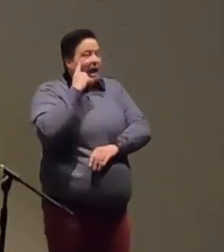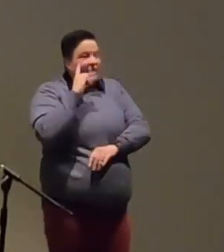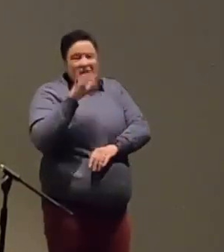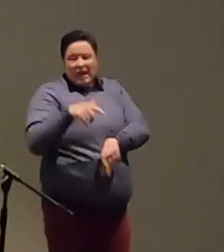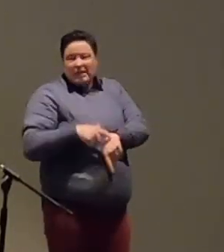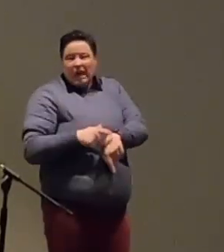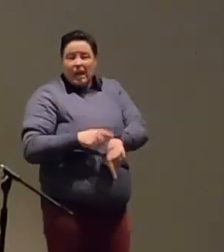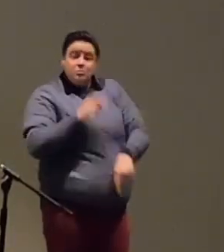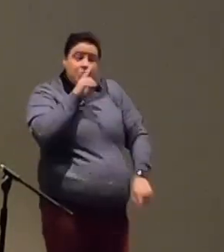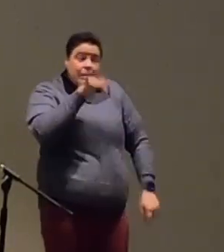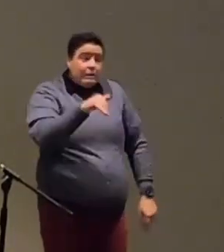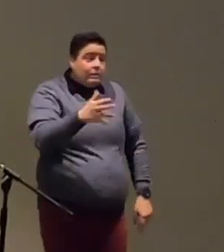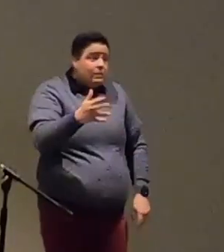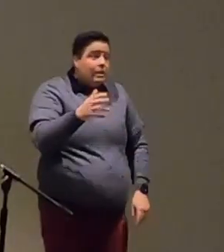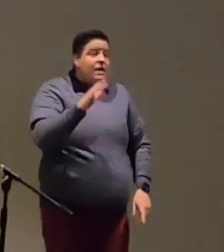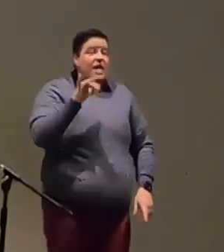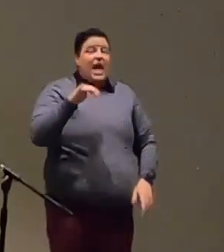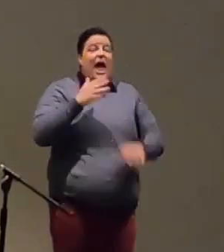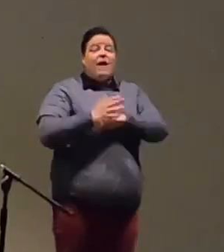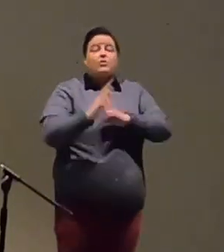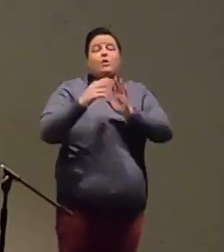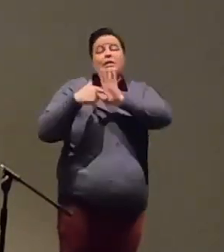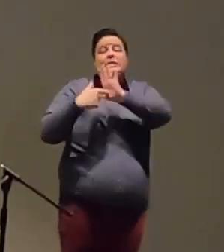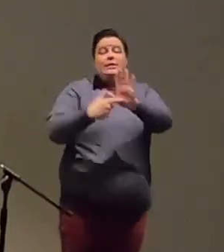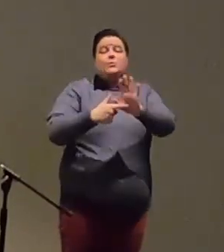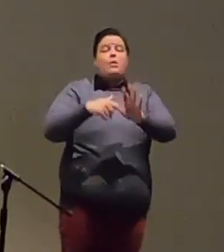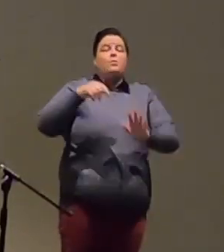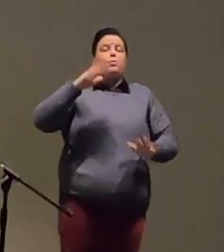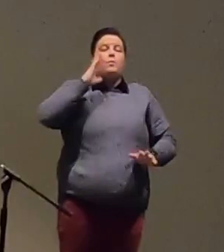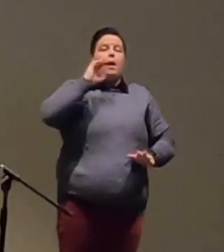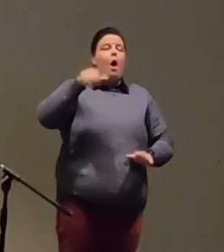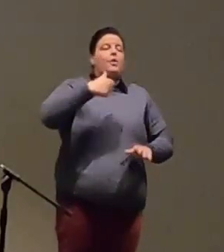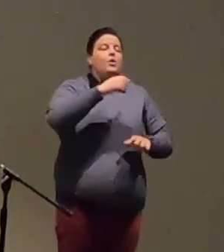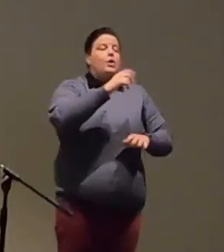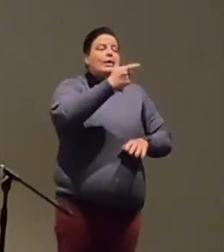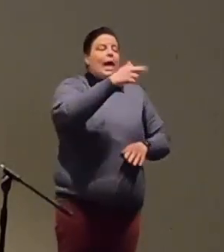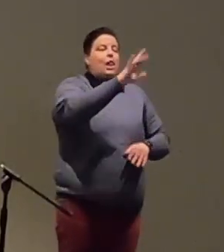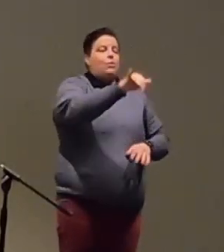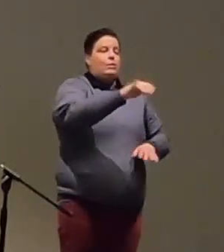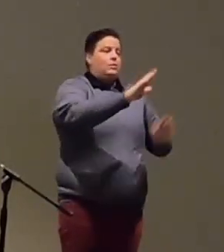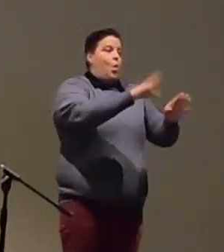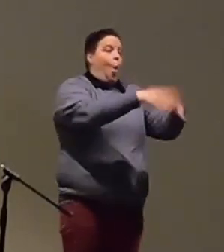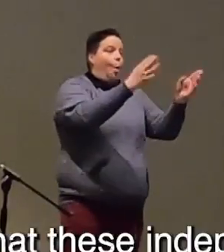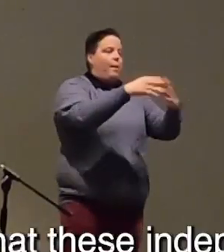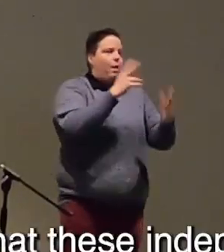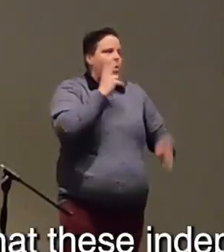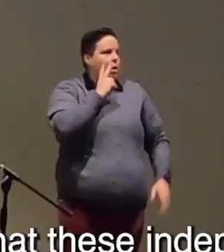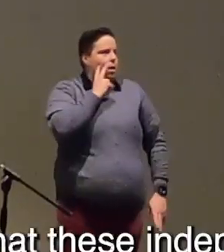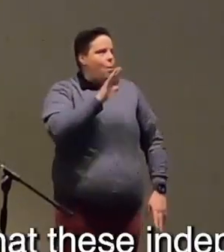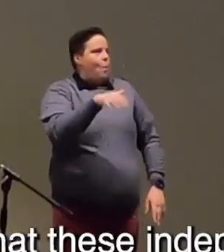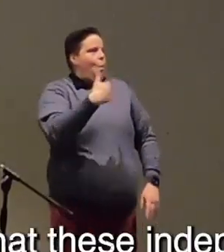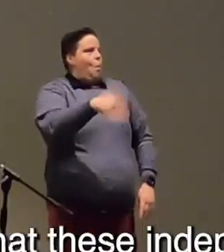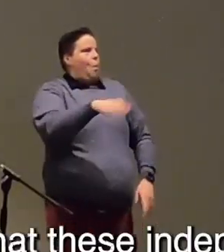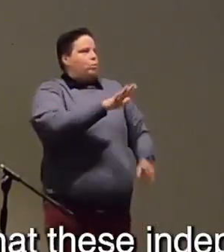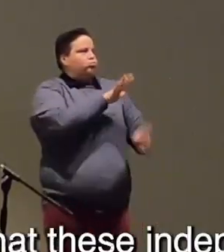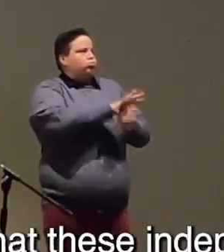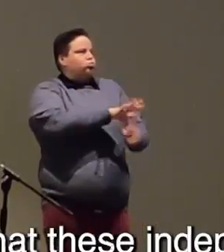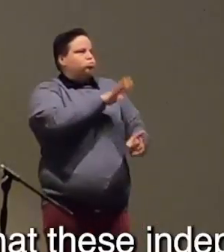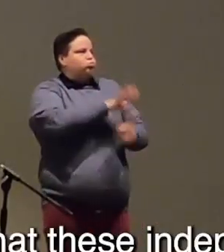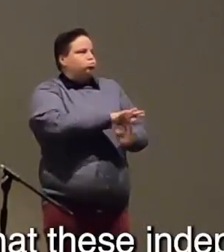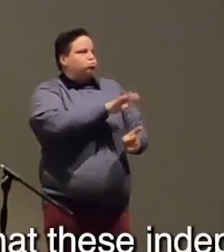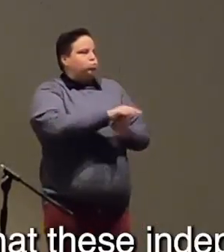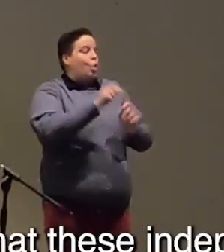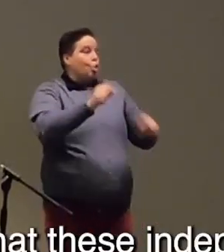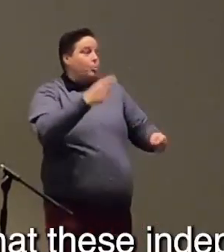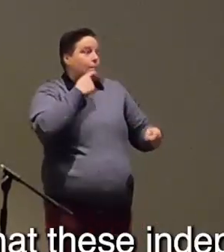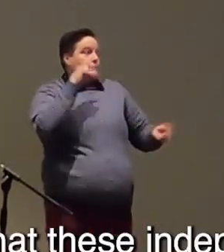then, after this exhibition, there were other galleries who saw that these independent exhibitions